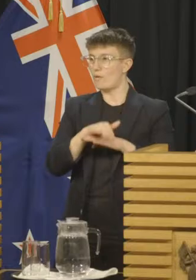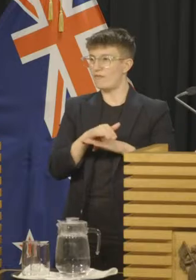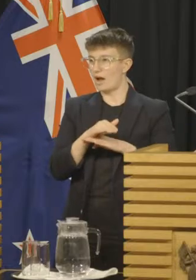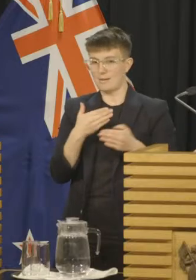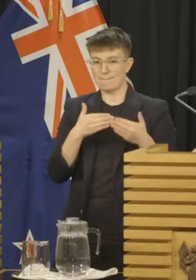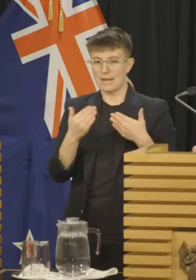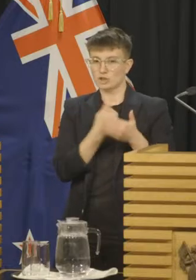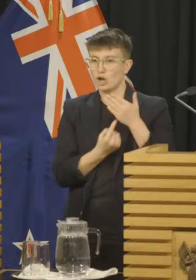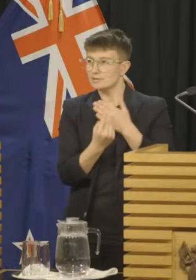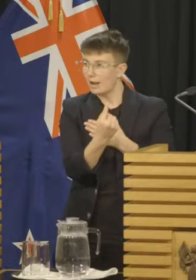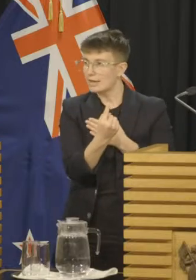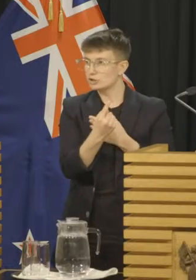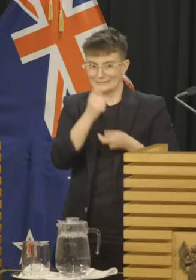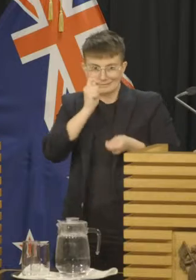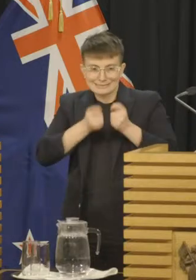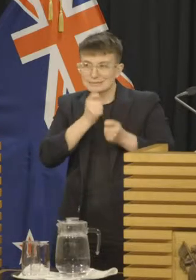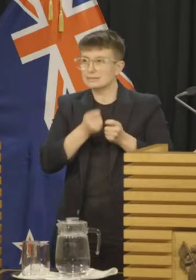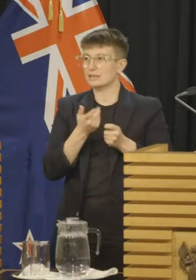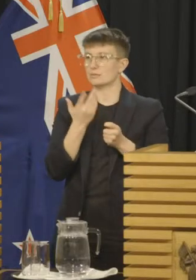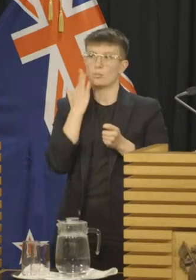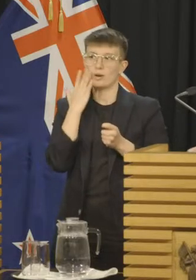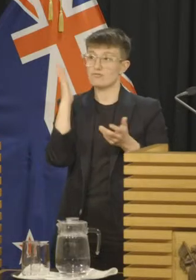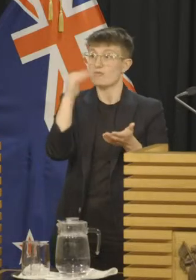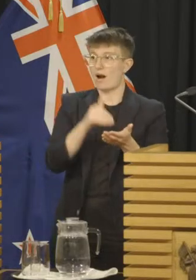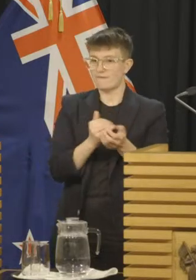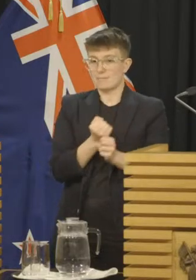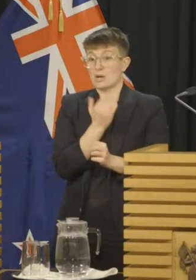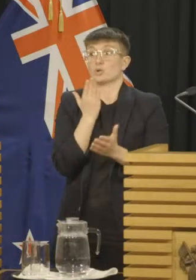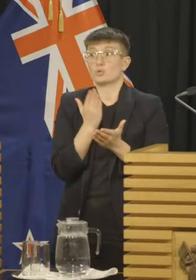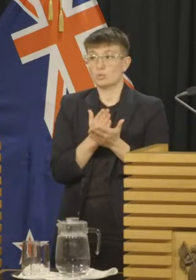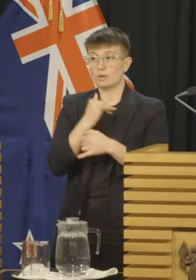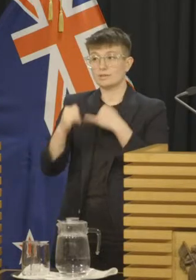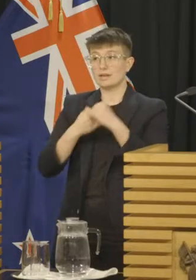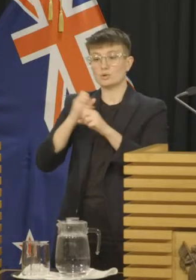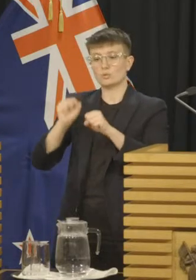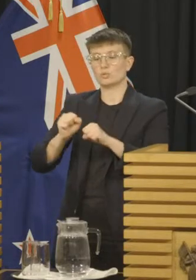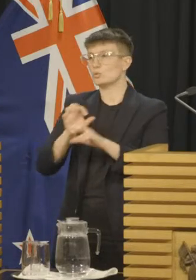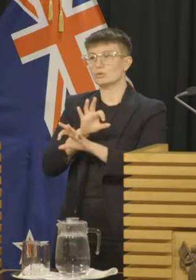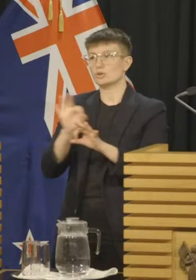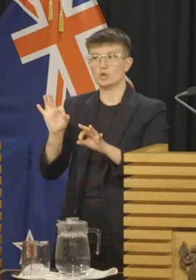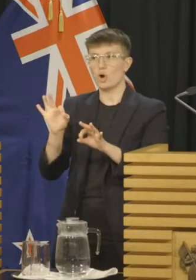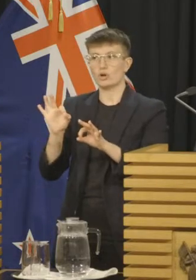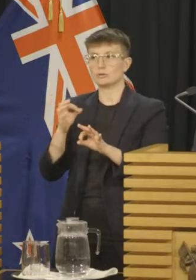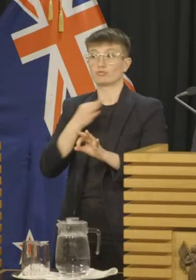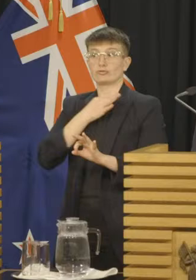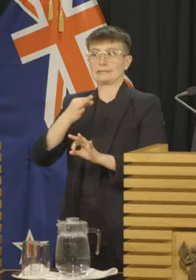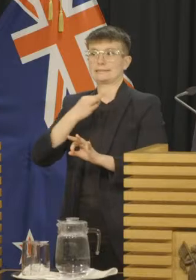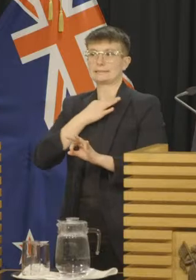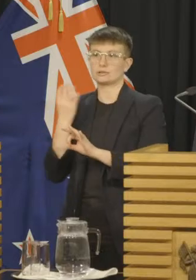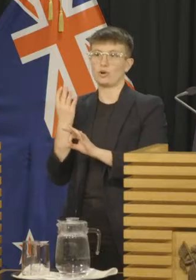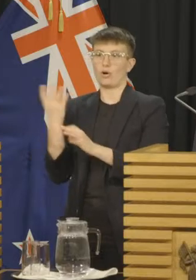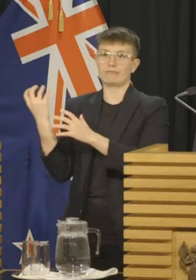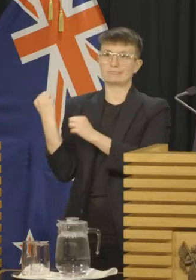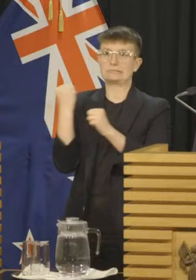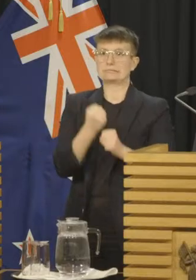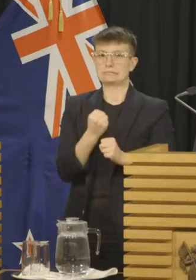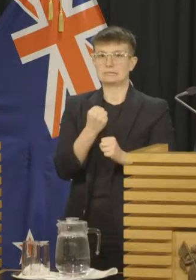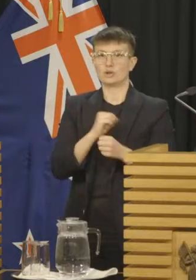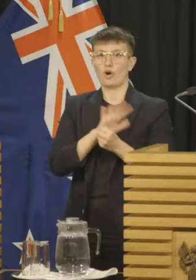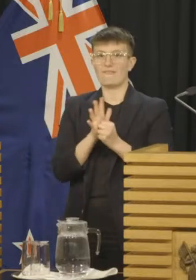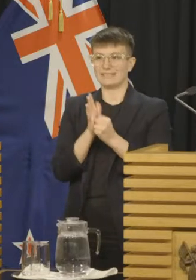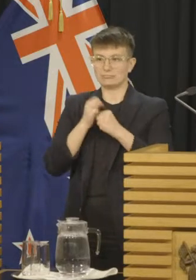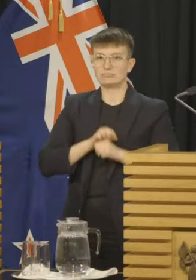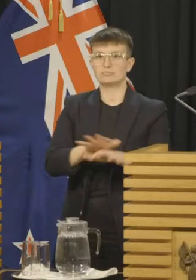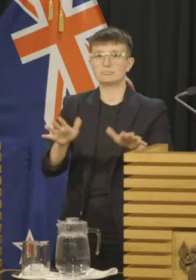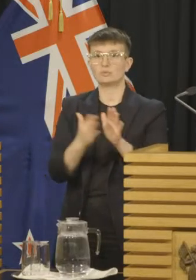make sure that we're not creating the risk that international students will bring COVID into the country. Do we have you talked to the Prime Minister